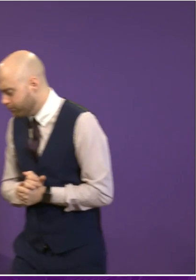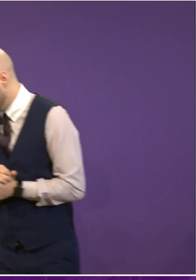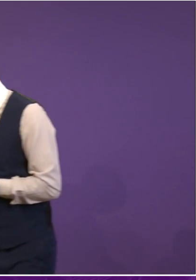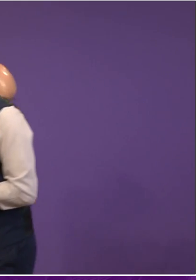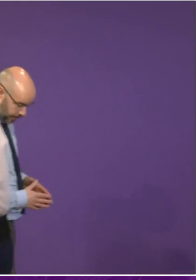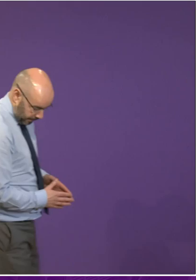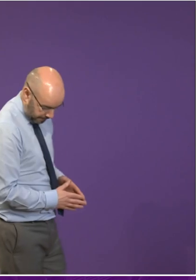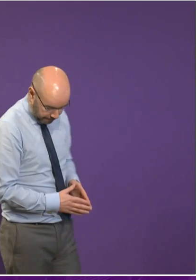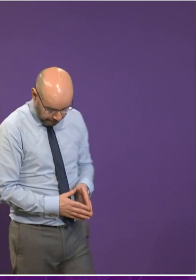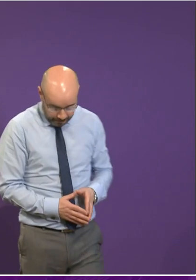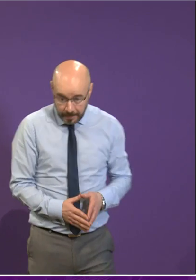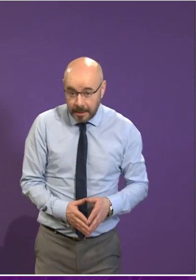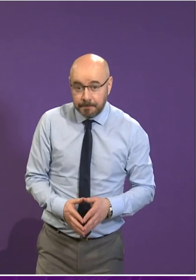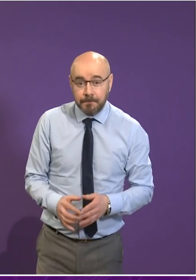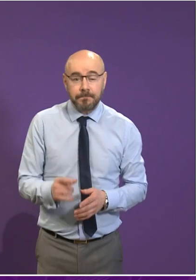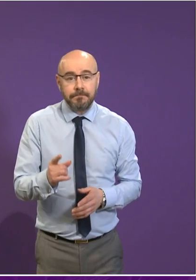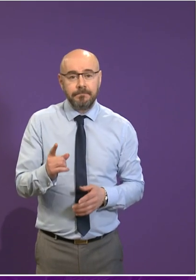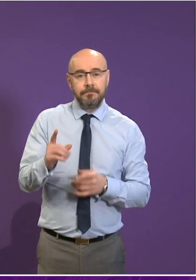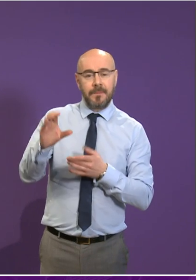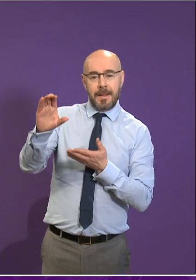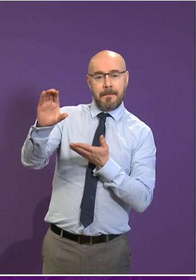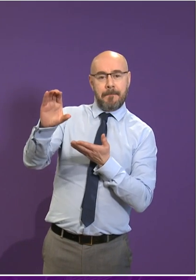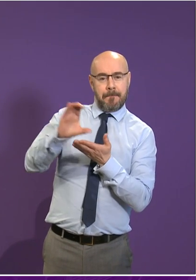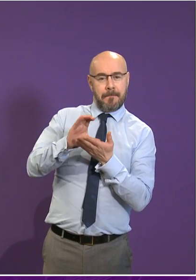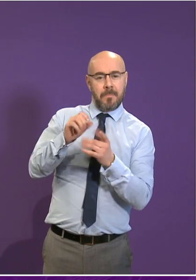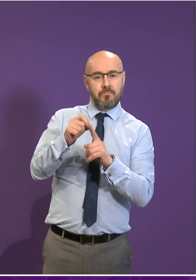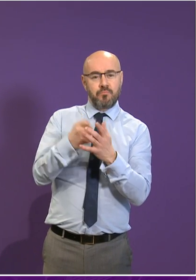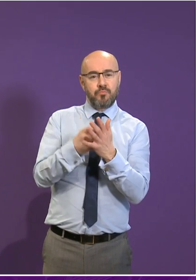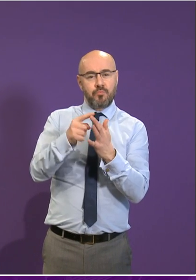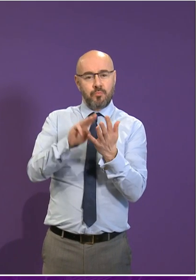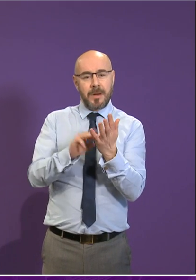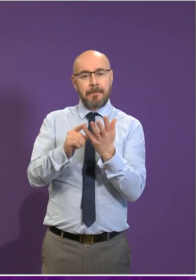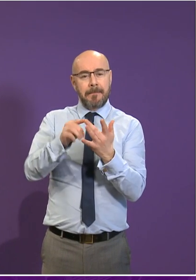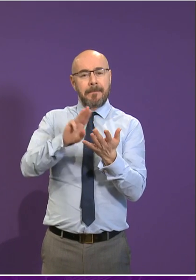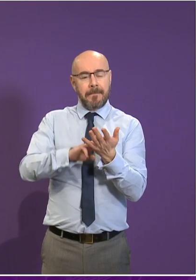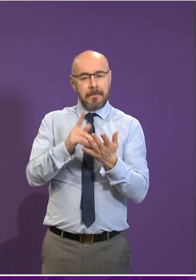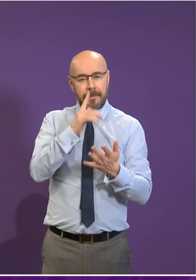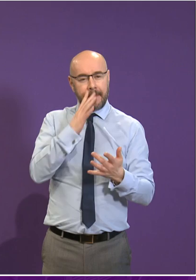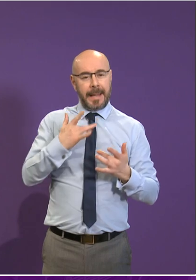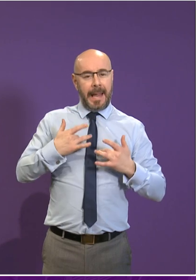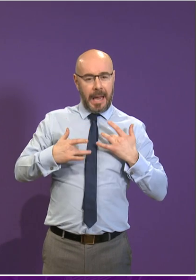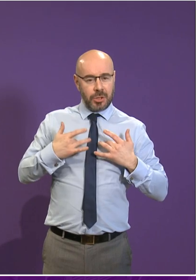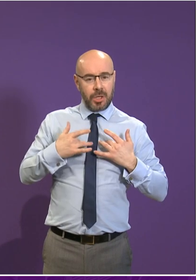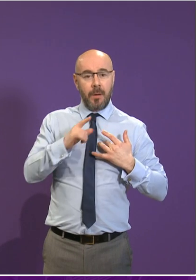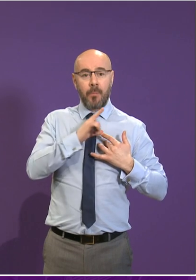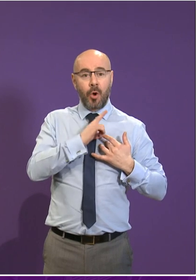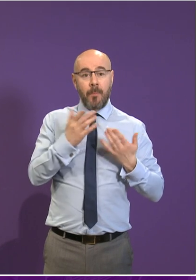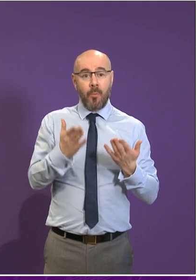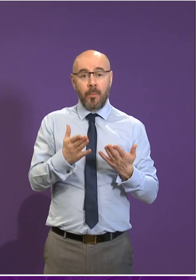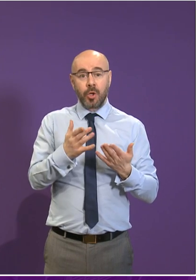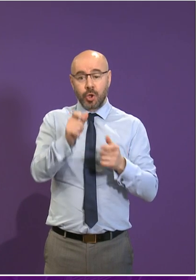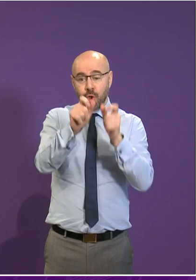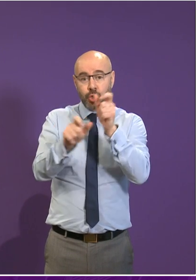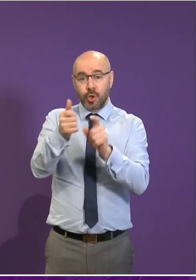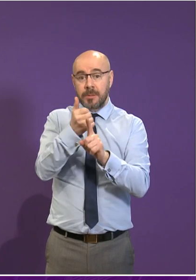is a... is an interesting budget that, again, with the review of student support going on, which